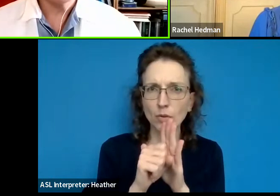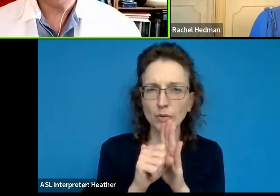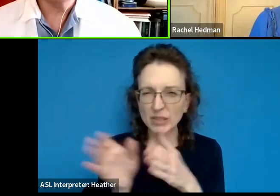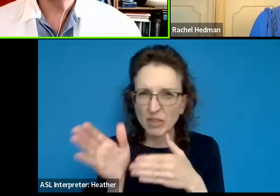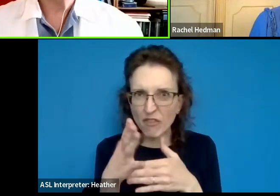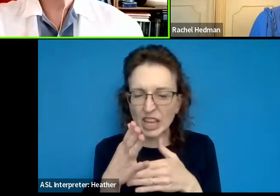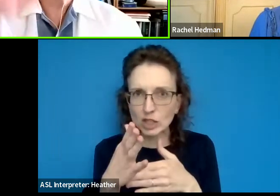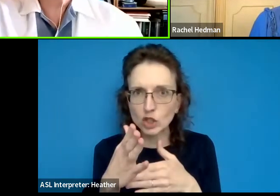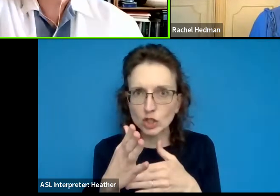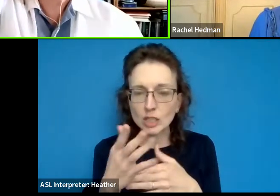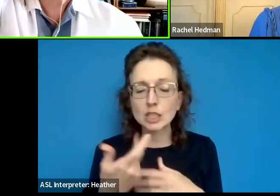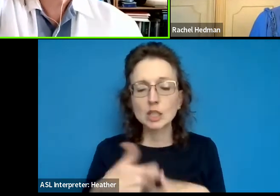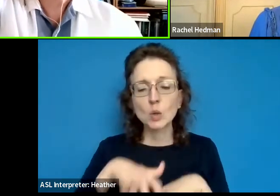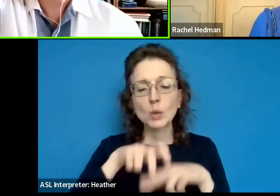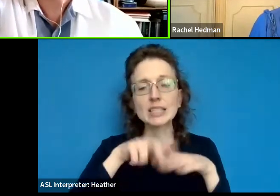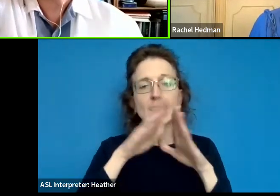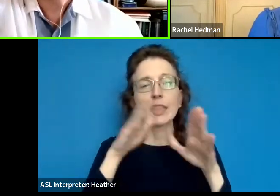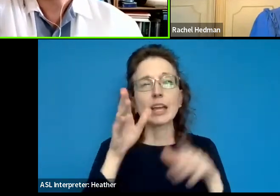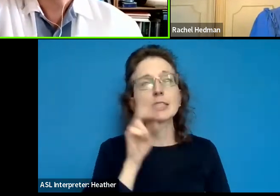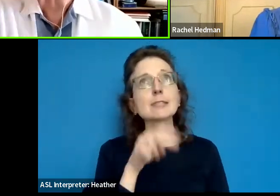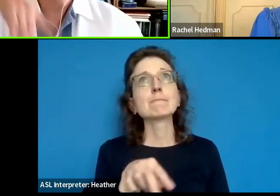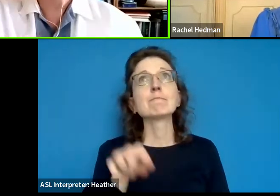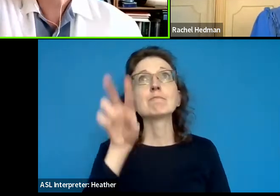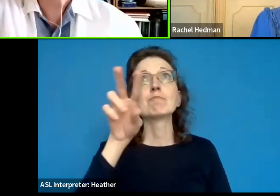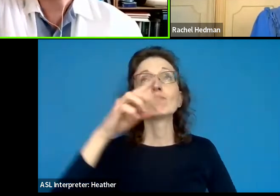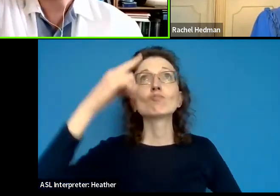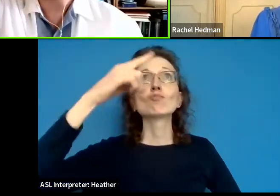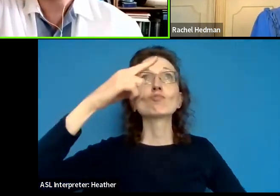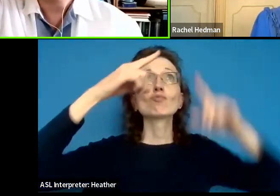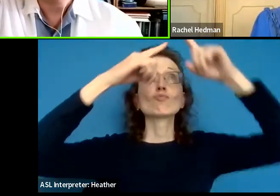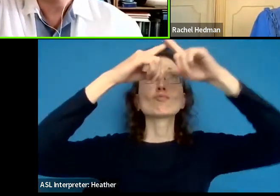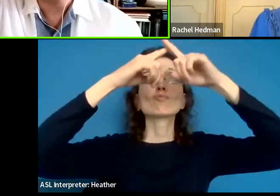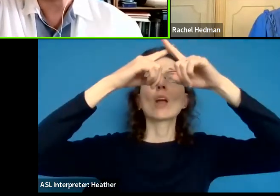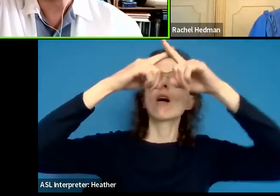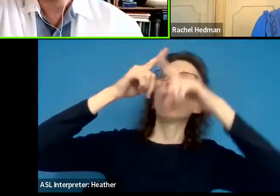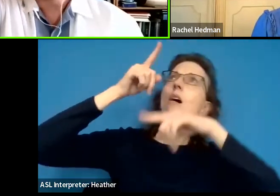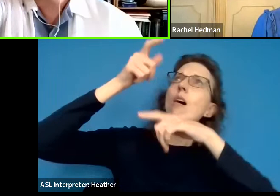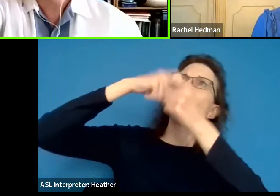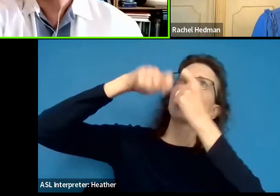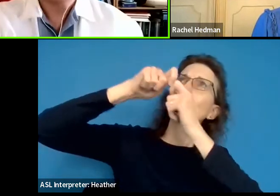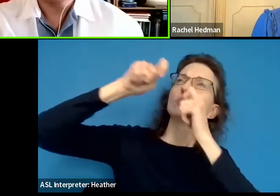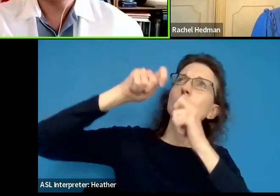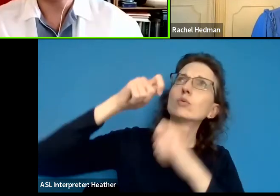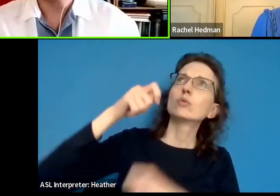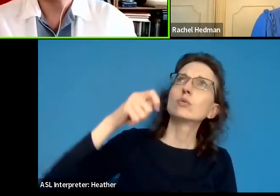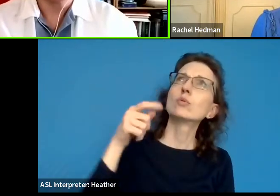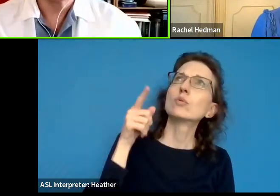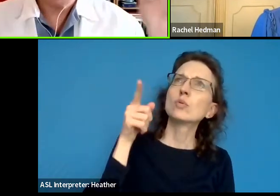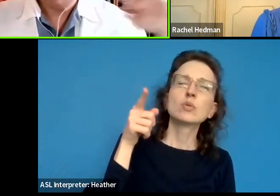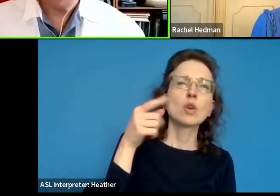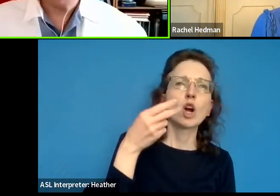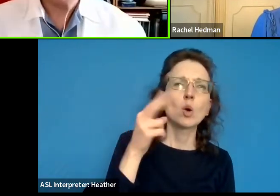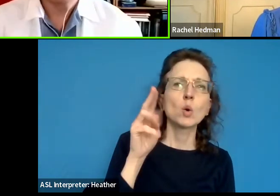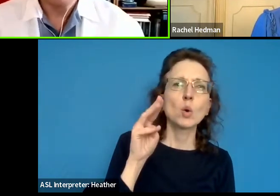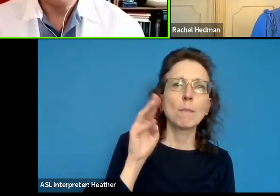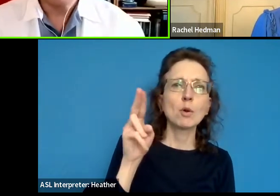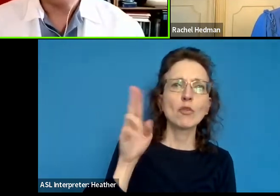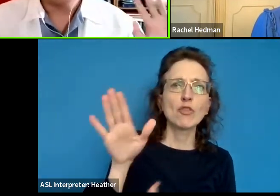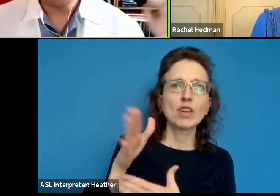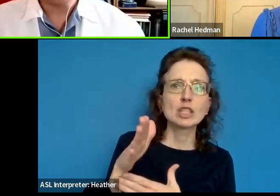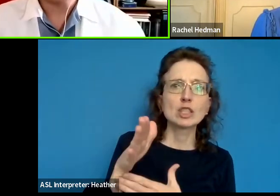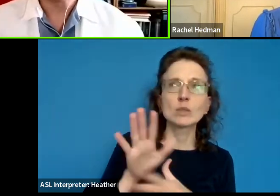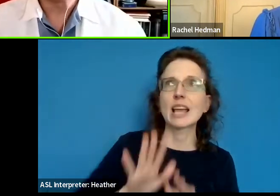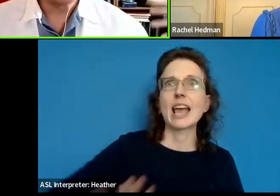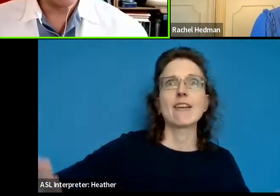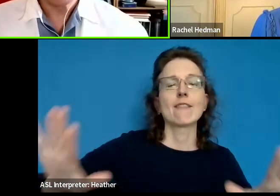you're sitting in the house, you can just look up to the lashing and say, there's the symbol of the humu fish that we were talking about. So it's everywhere,